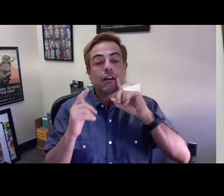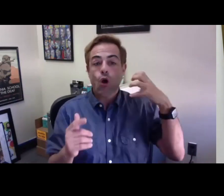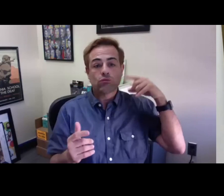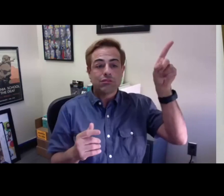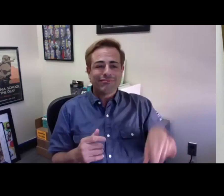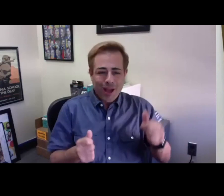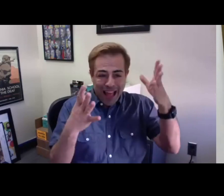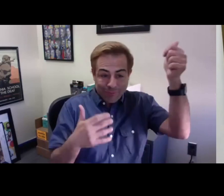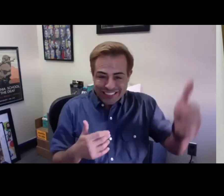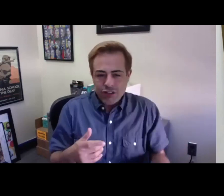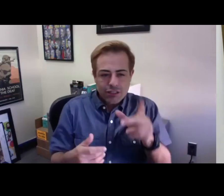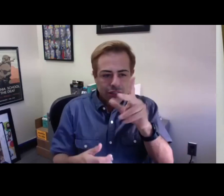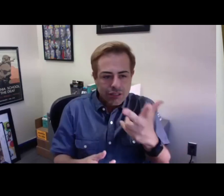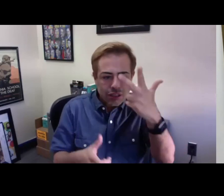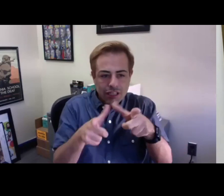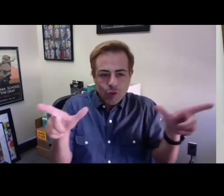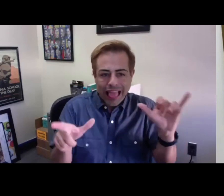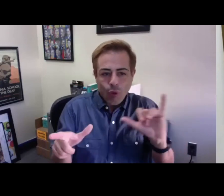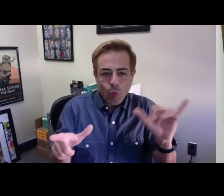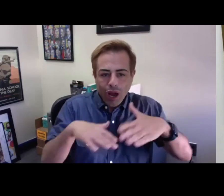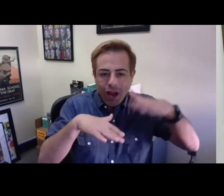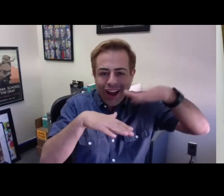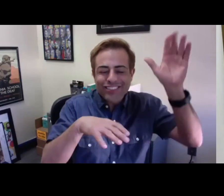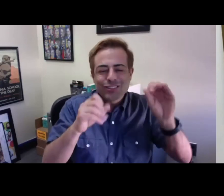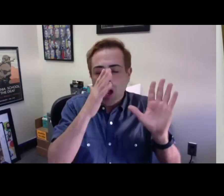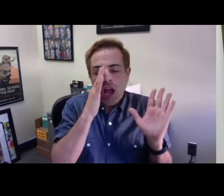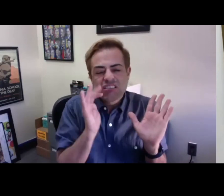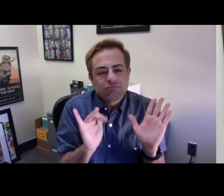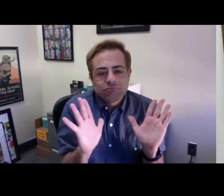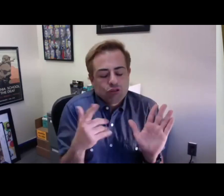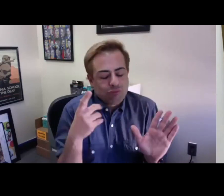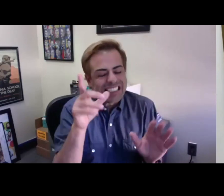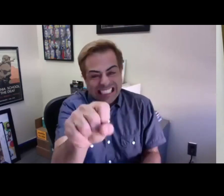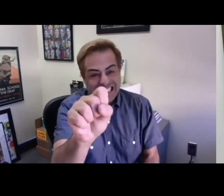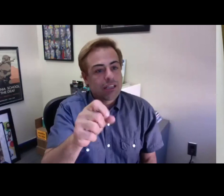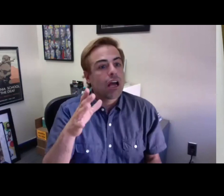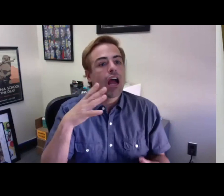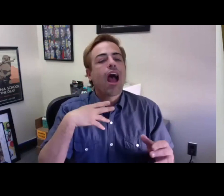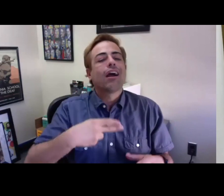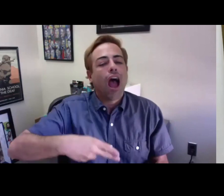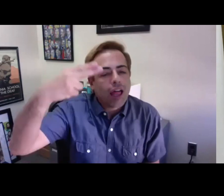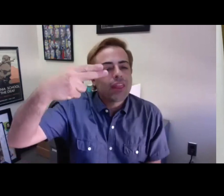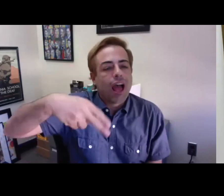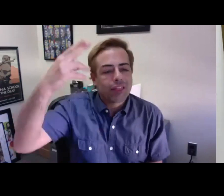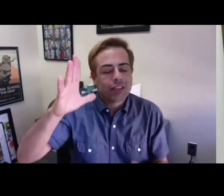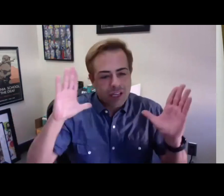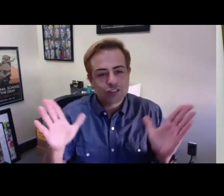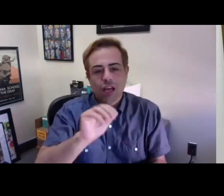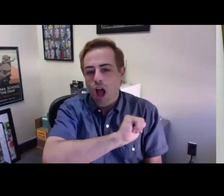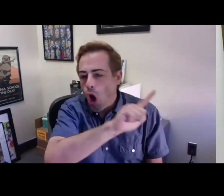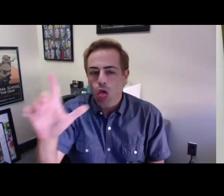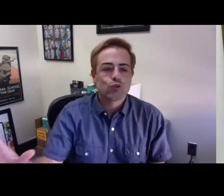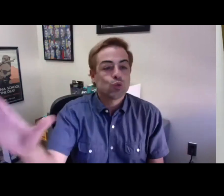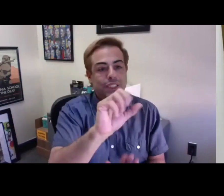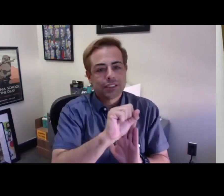we call them deaf coaches here. And a lot of them, use 3 or more different